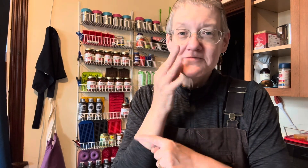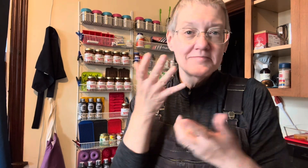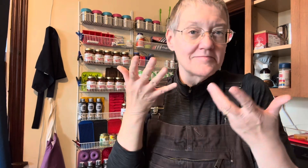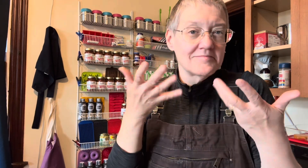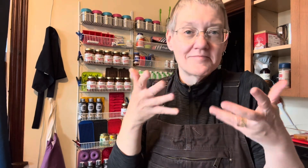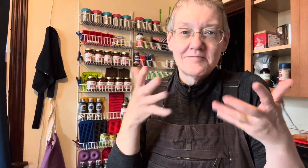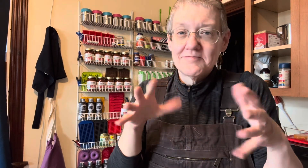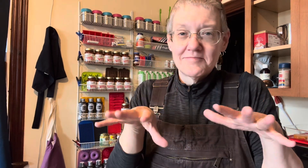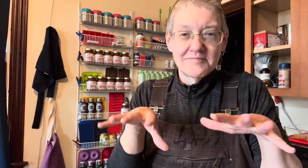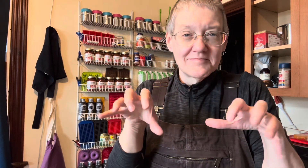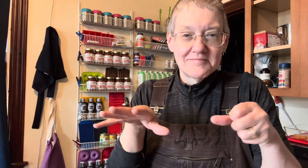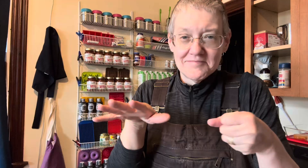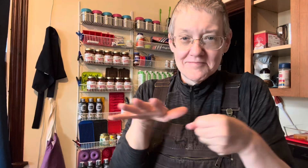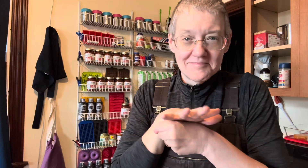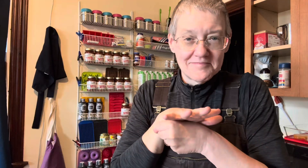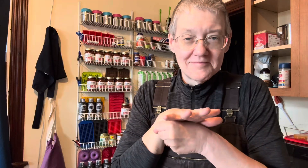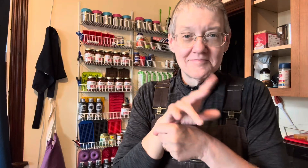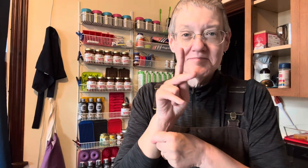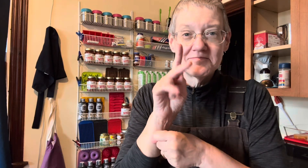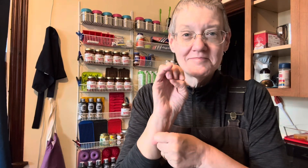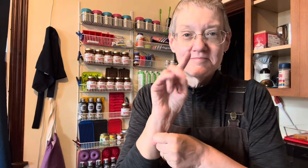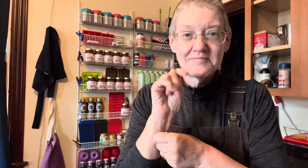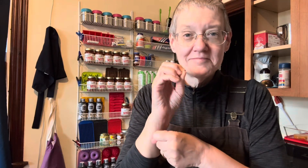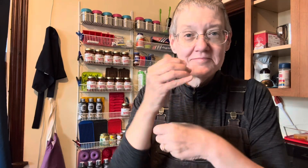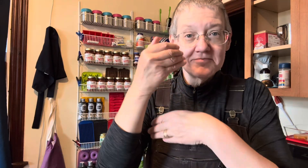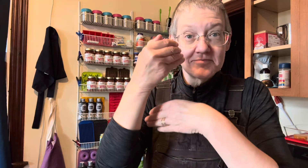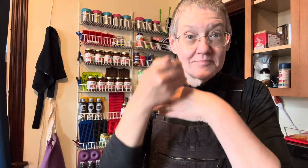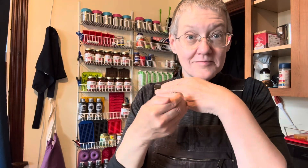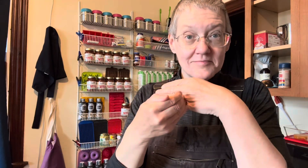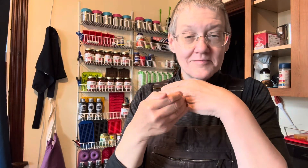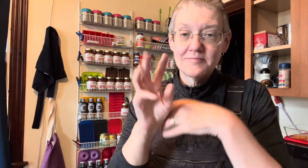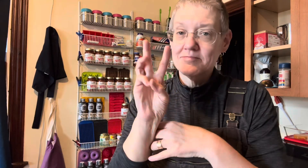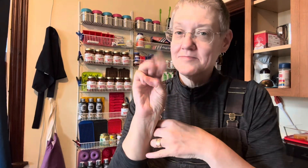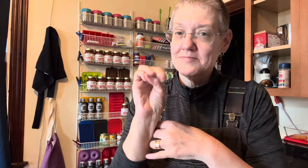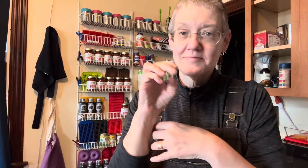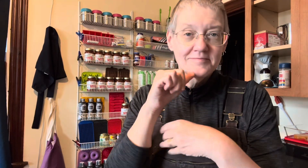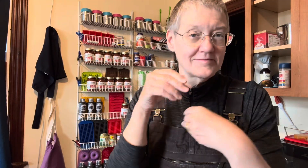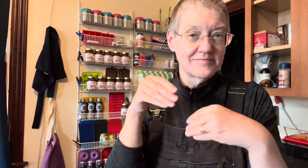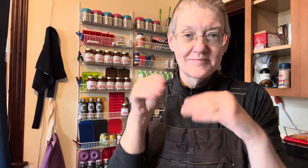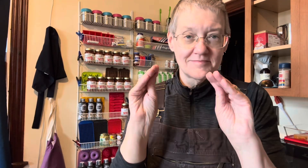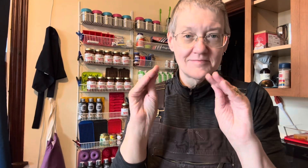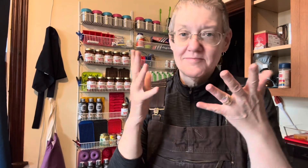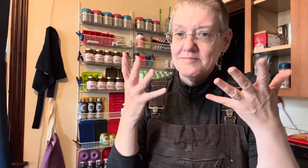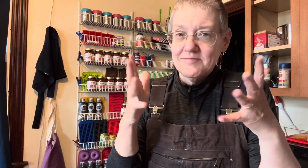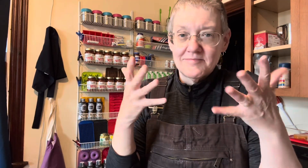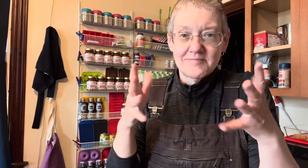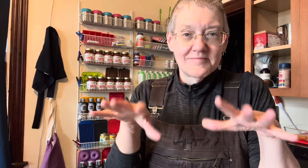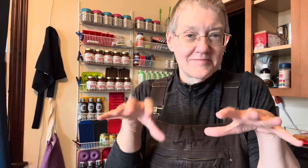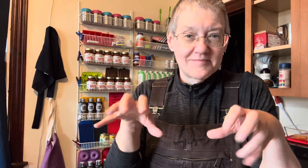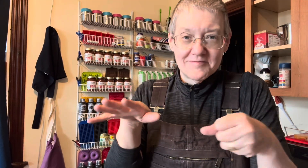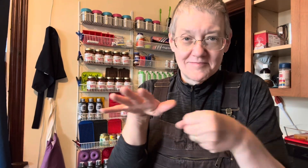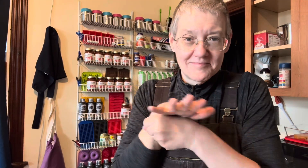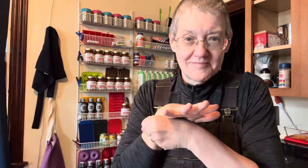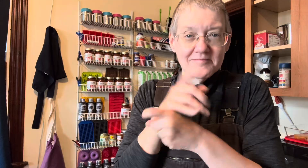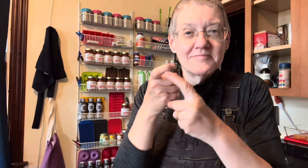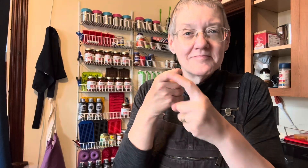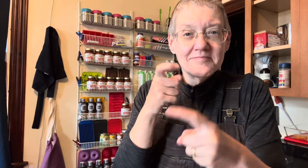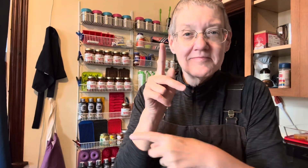But I have a freezer already full of vegetables and keto fruits, keto bread, because Walmart doesn't sell the bread. I've